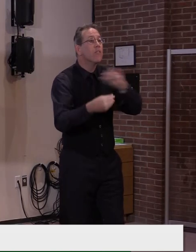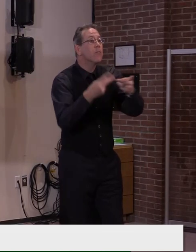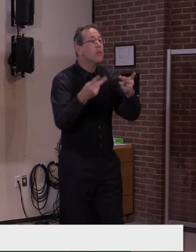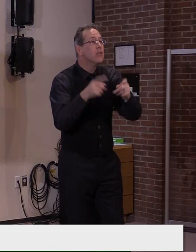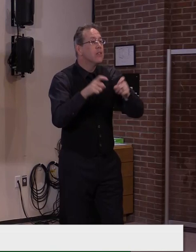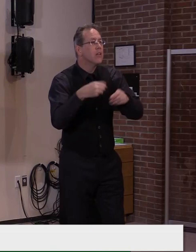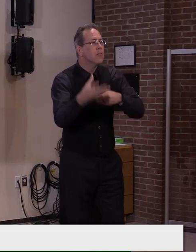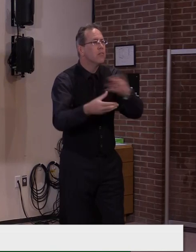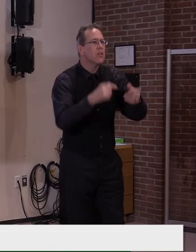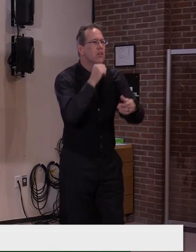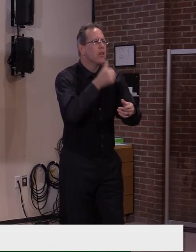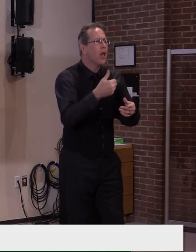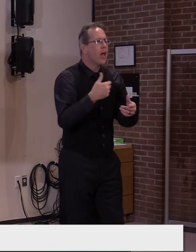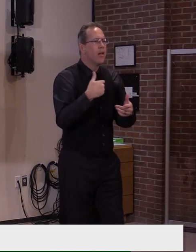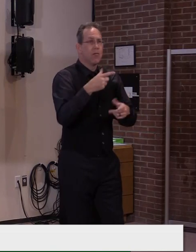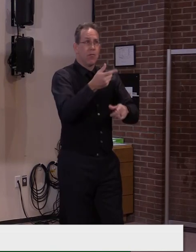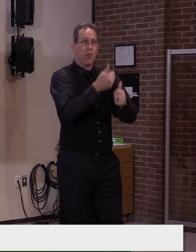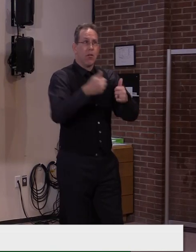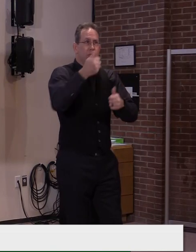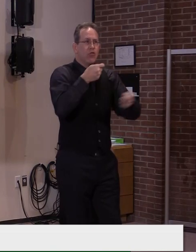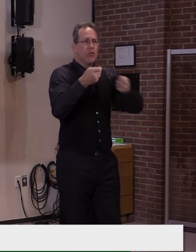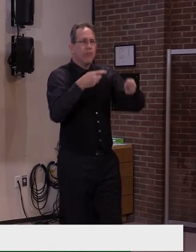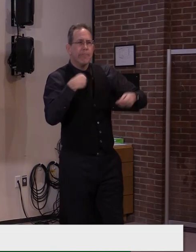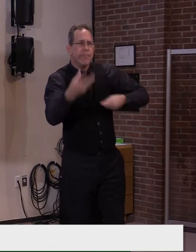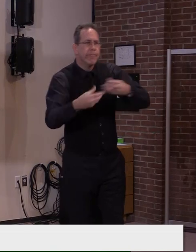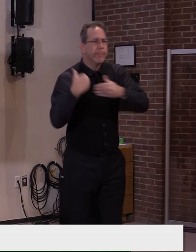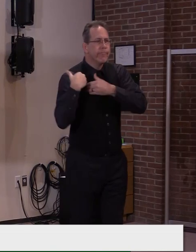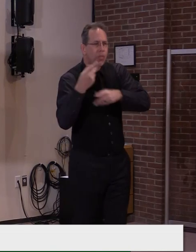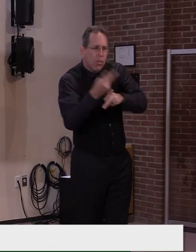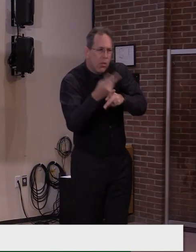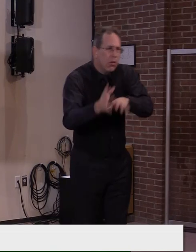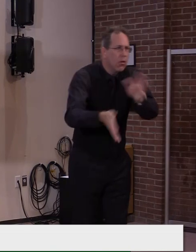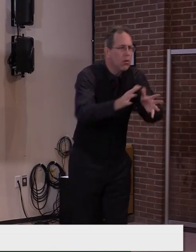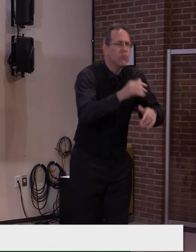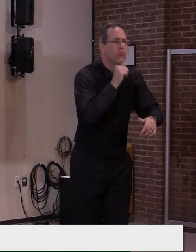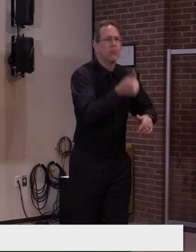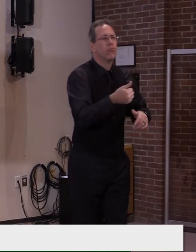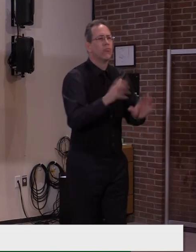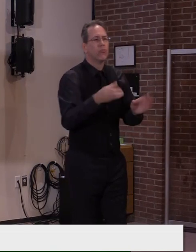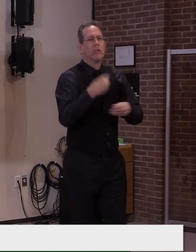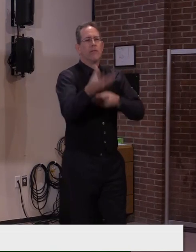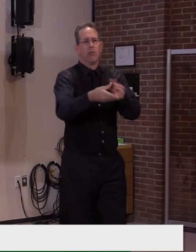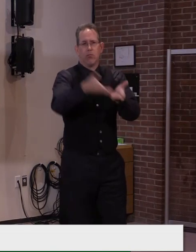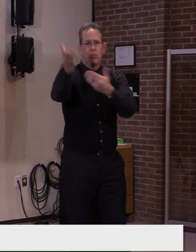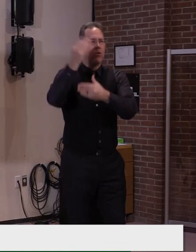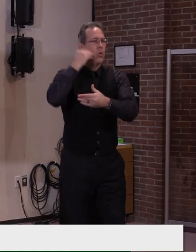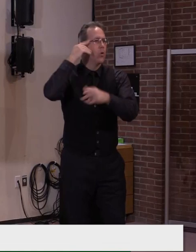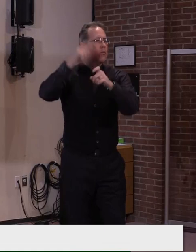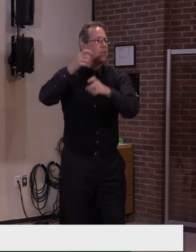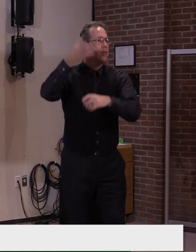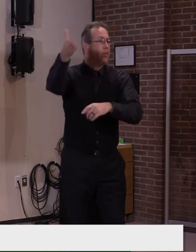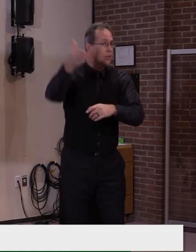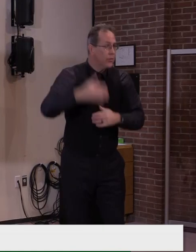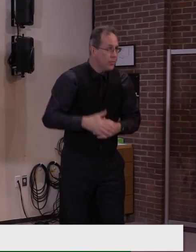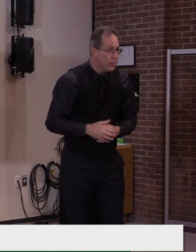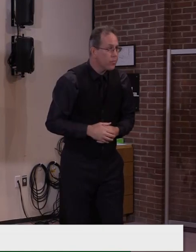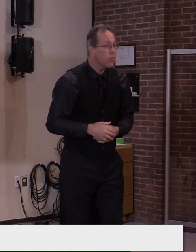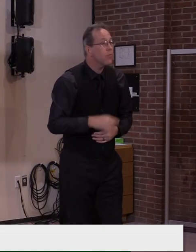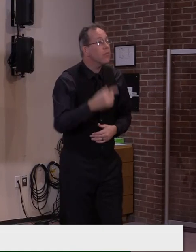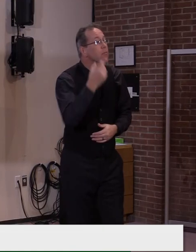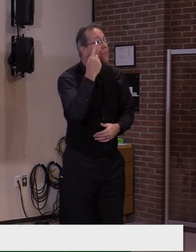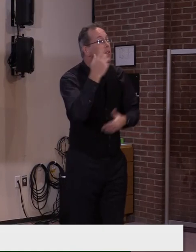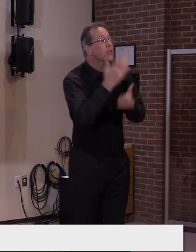of a testing program. This will result in a loss of some of the data that we've come used to from our testing, so we